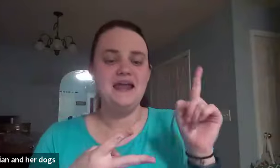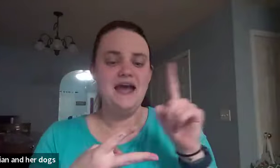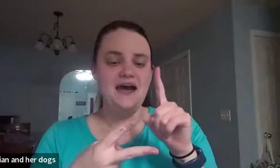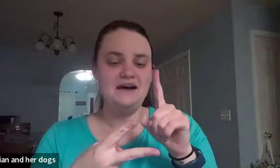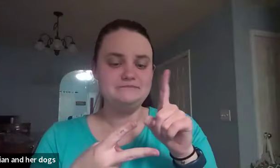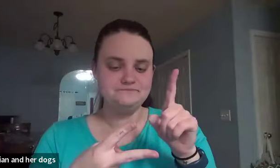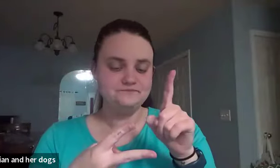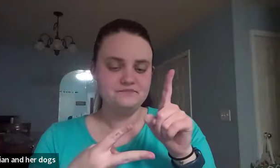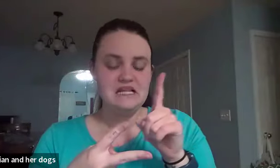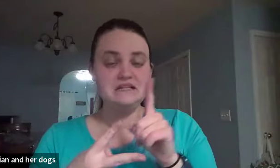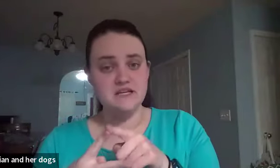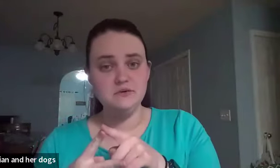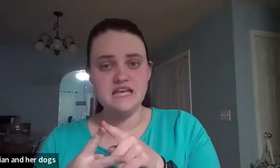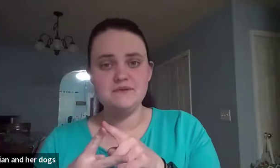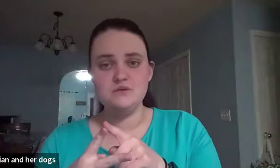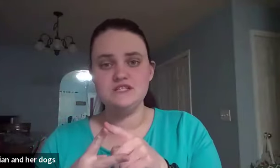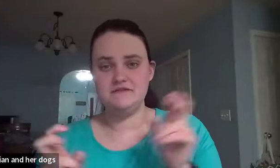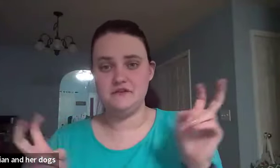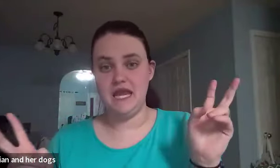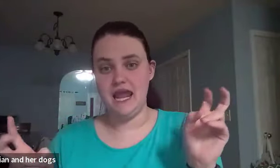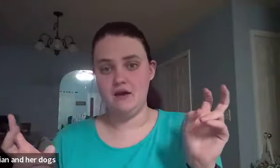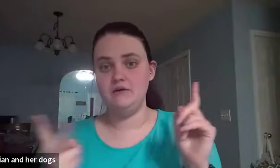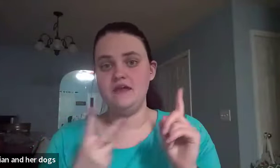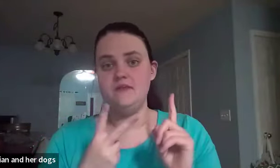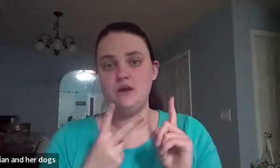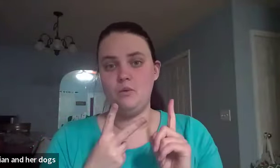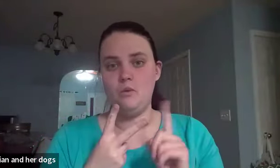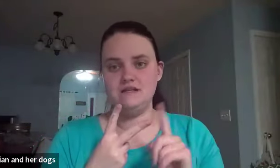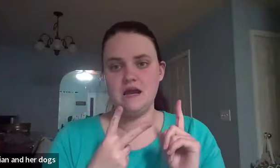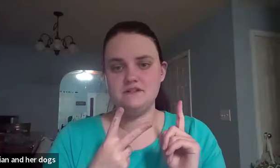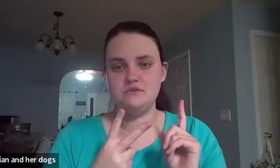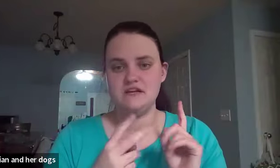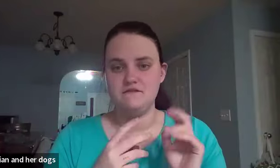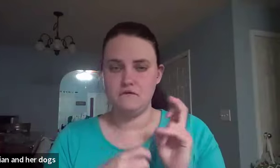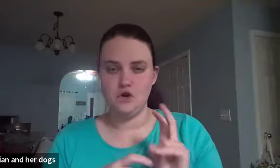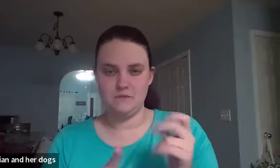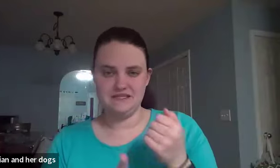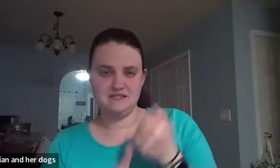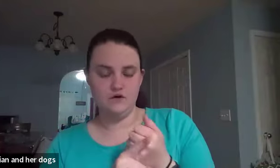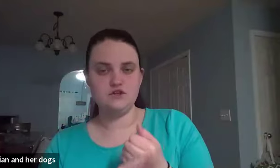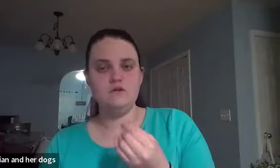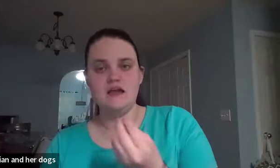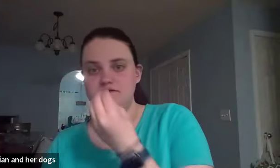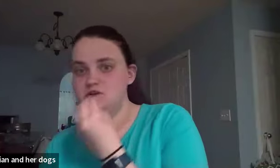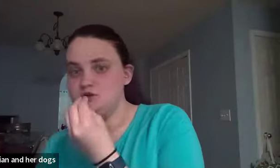But double tap is almost like for the noun, and then one tap is almost like for the verb itself. So like